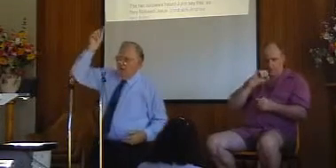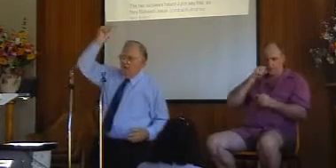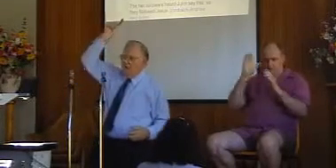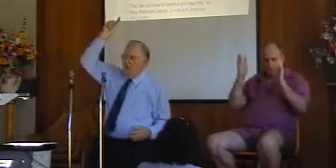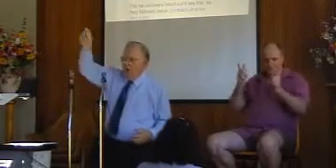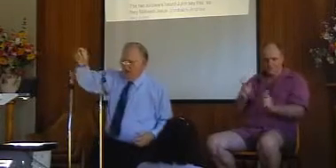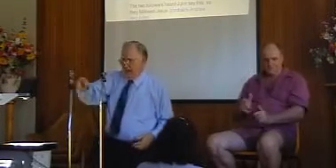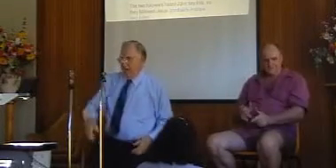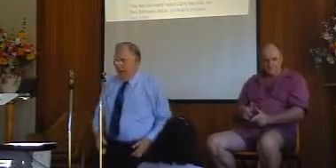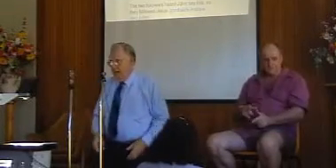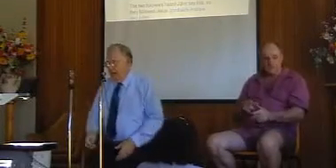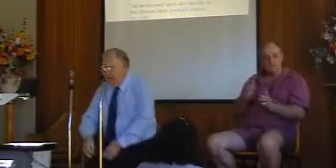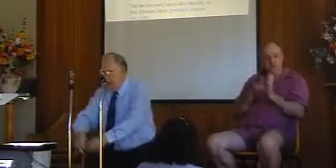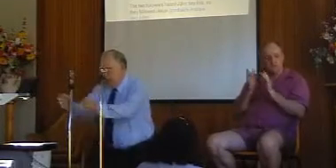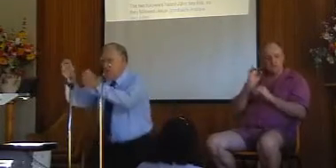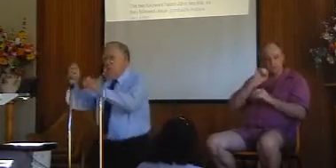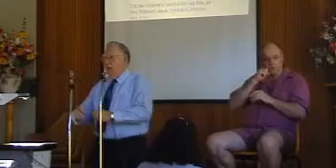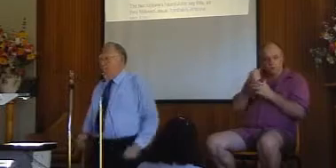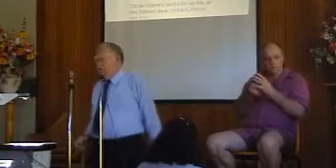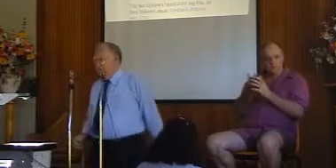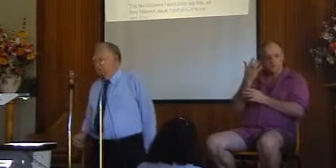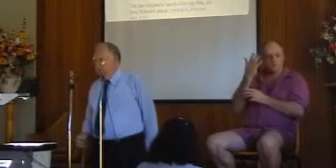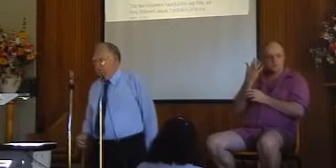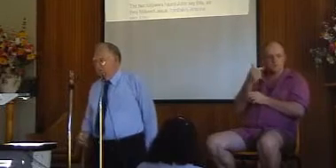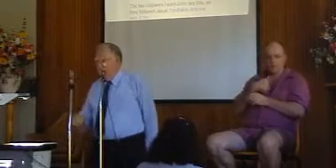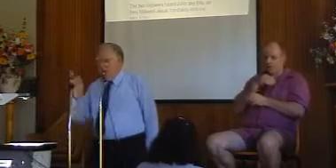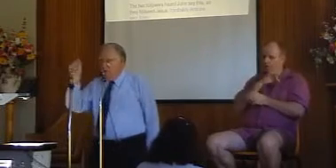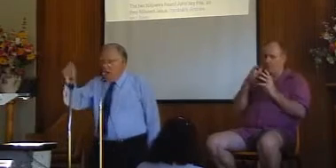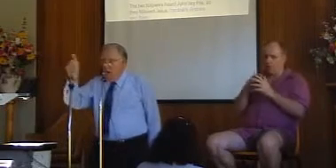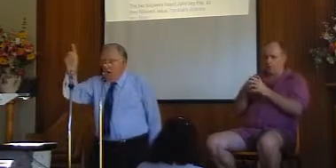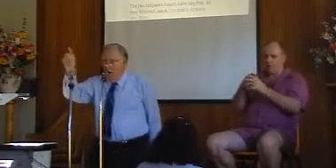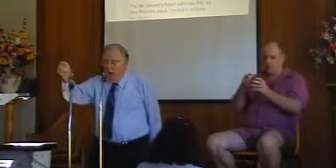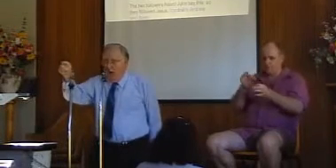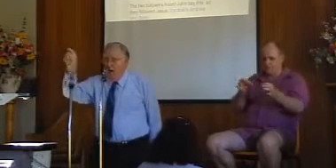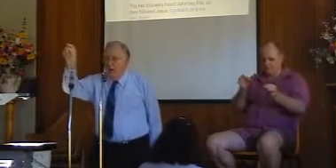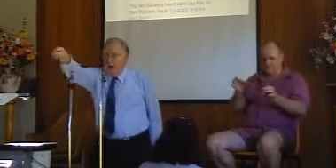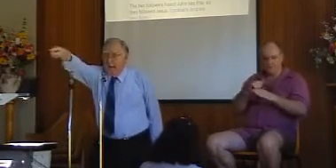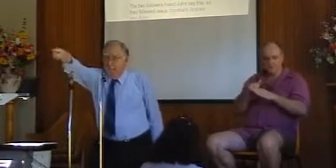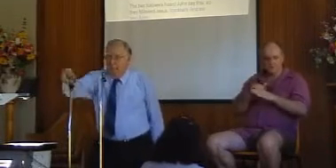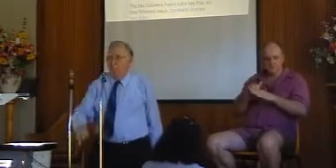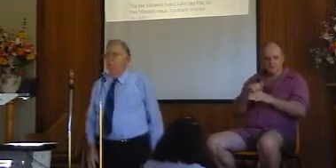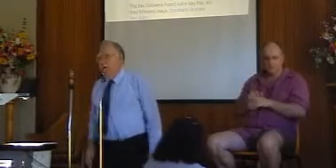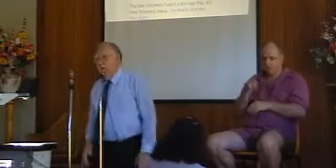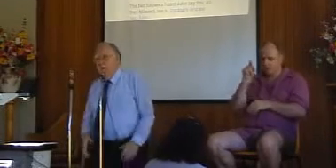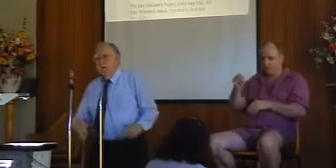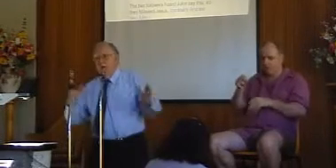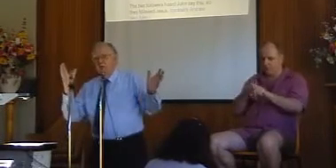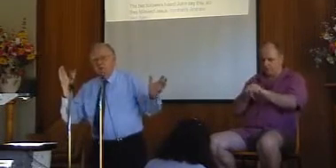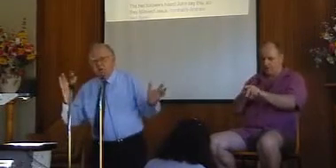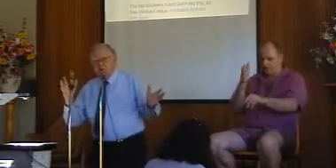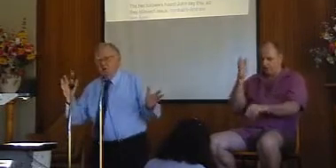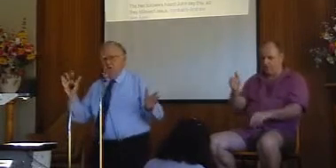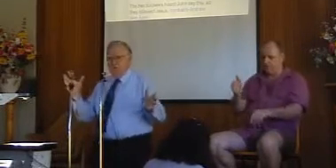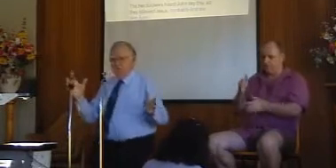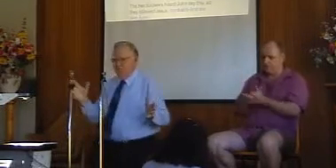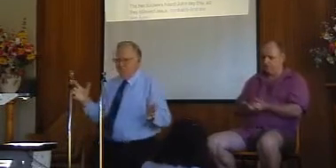I'm not even worthy to do up his shoelace. You follow him." And you've got